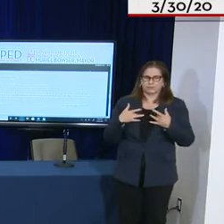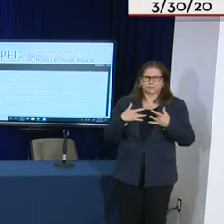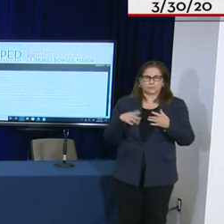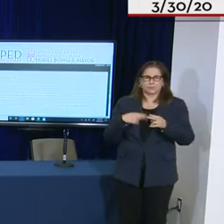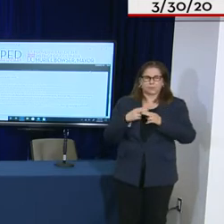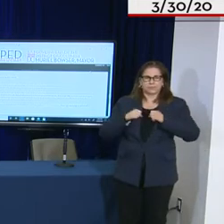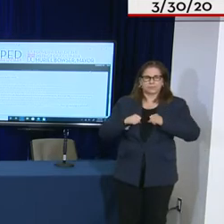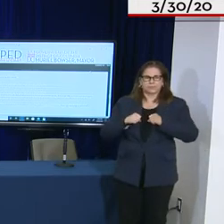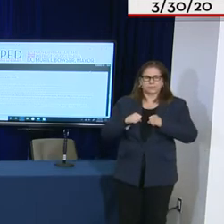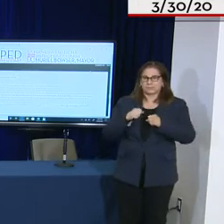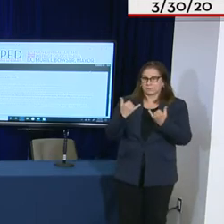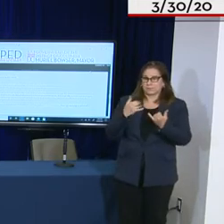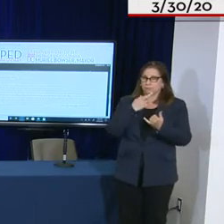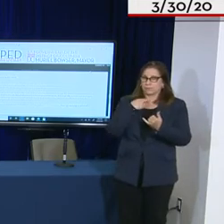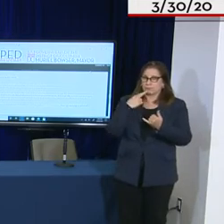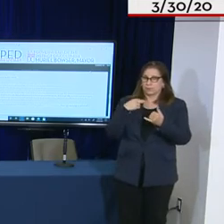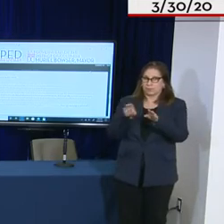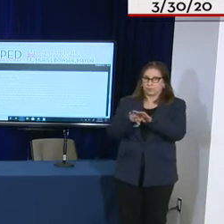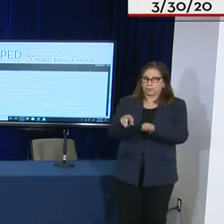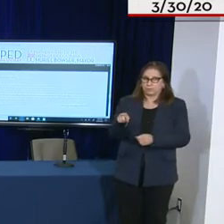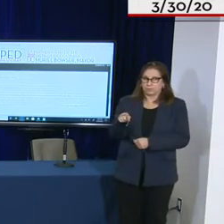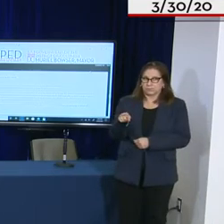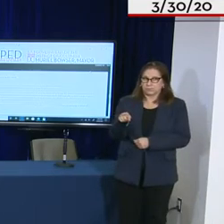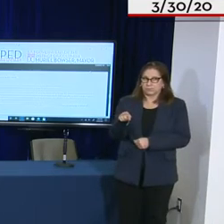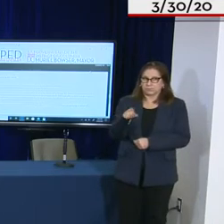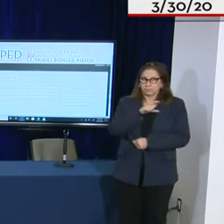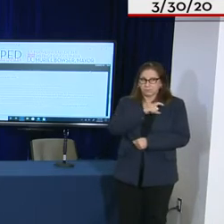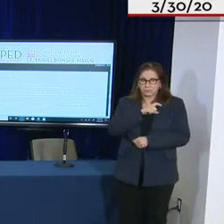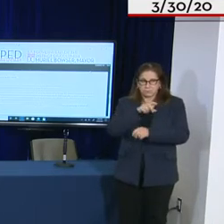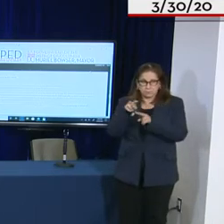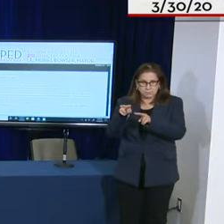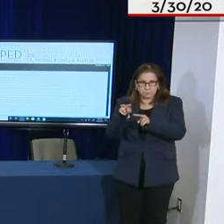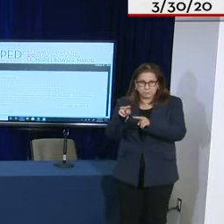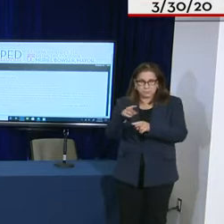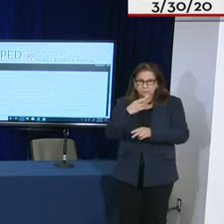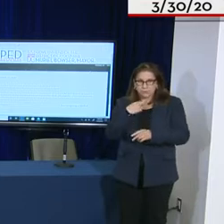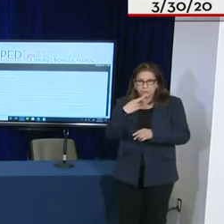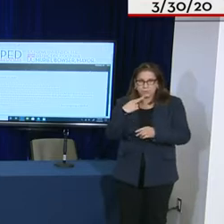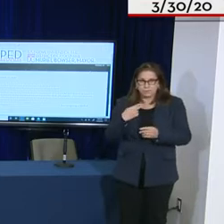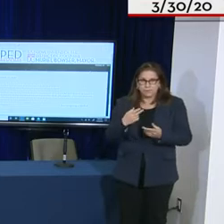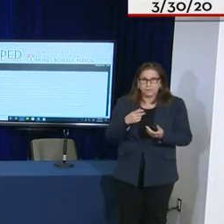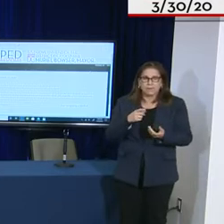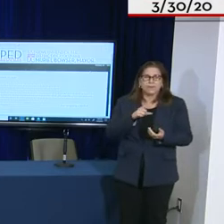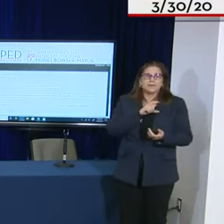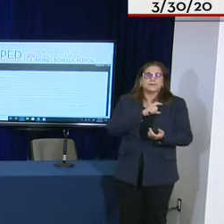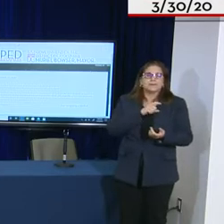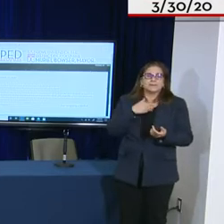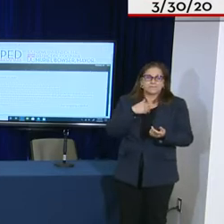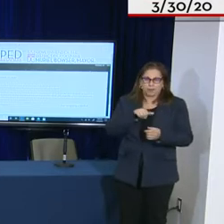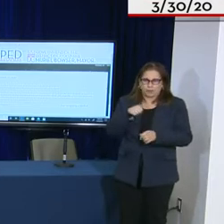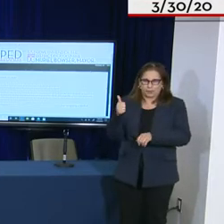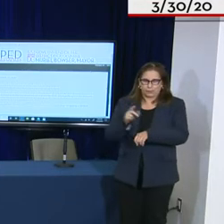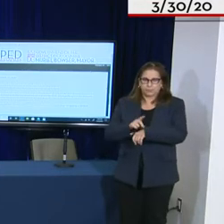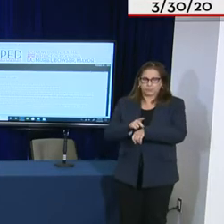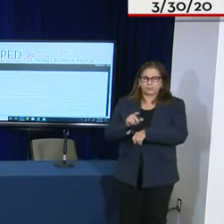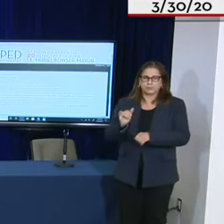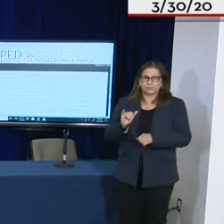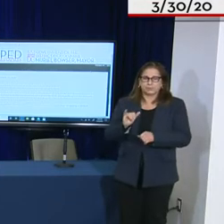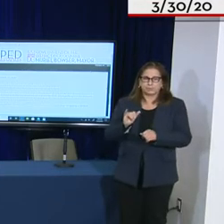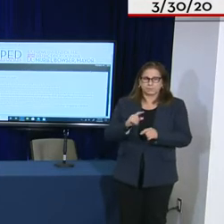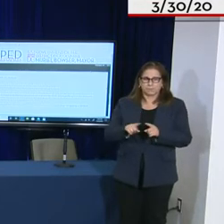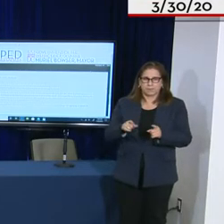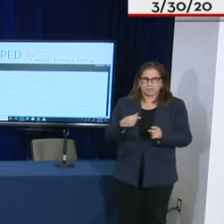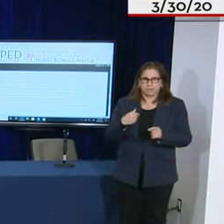police presence. I know that there's a lot of things that the police department has to do, but it seems like our